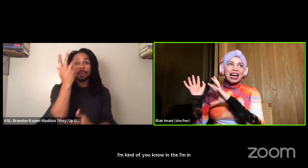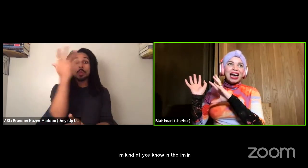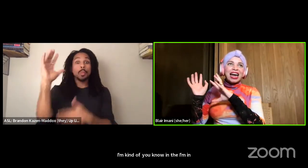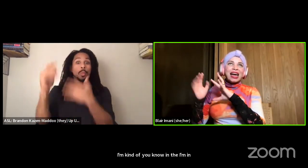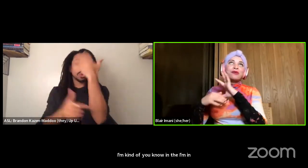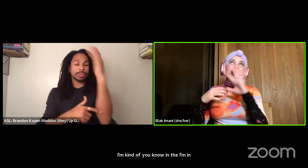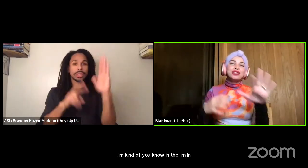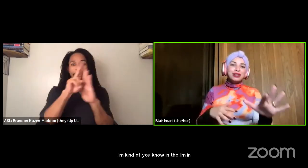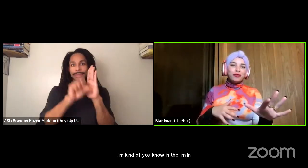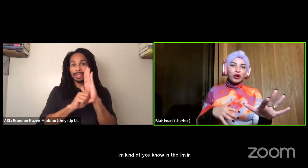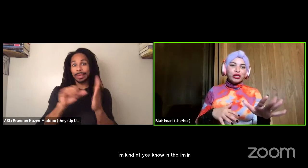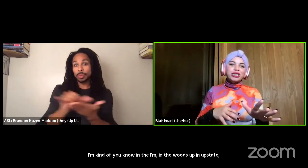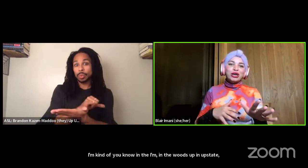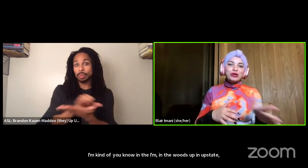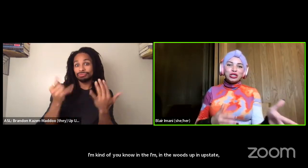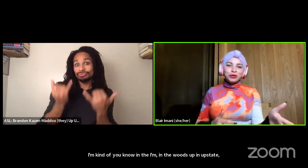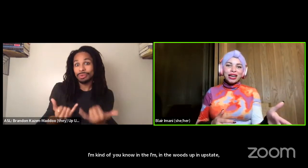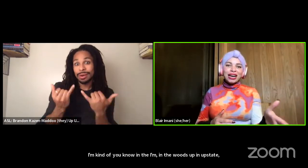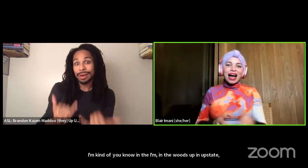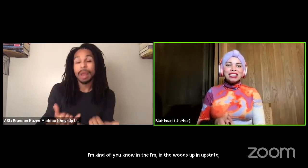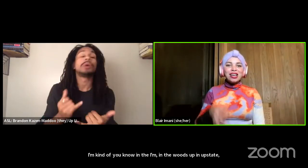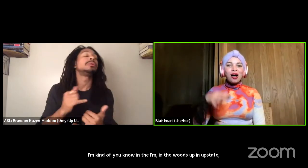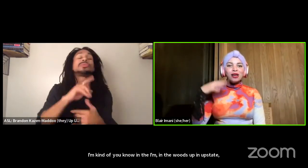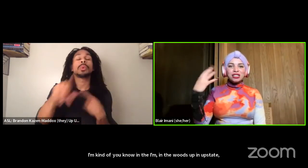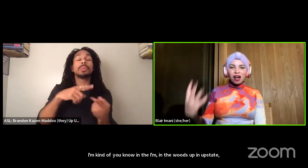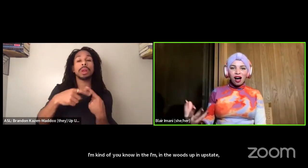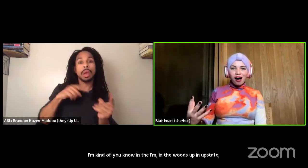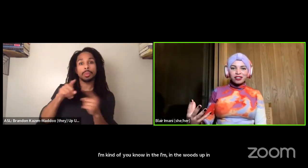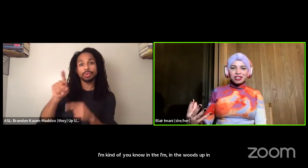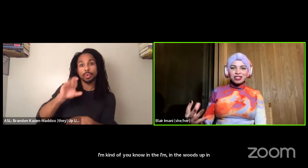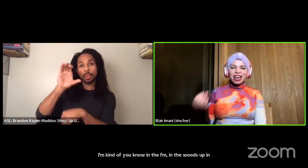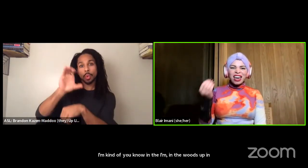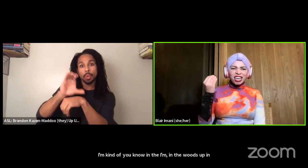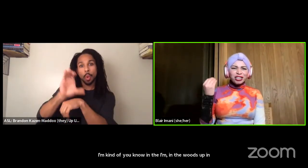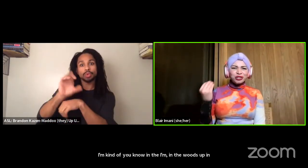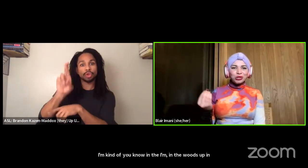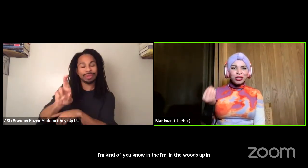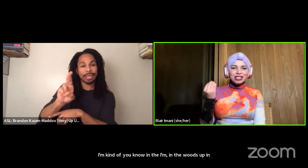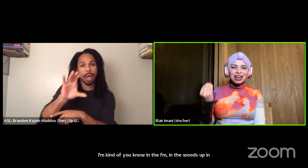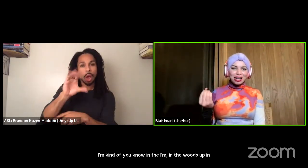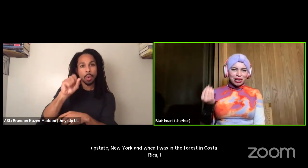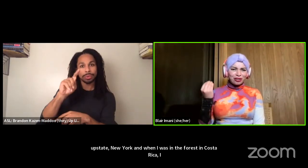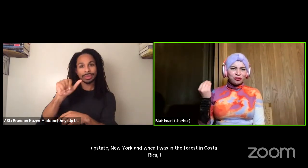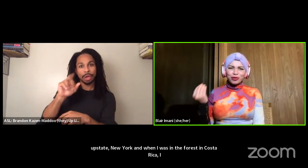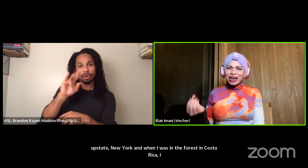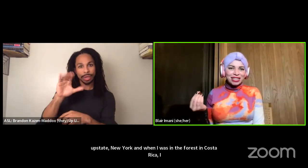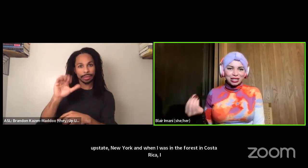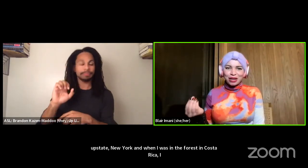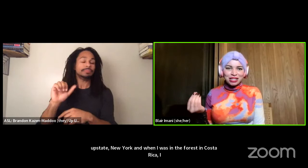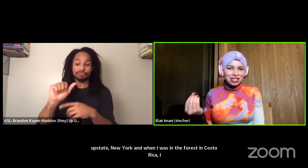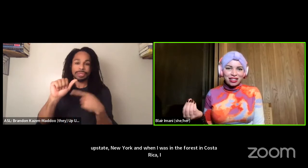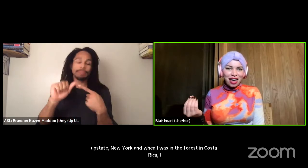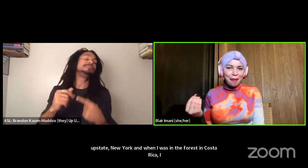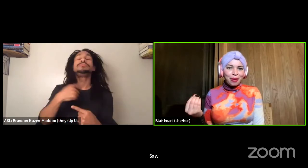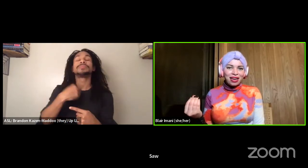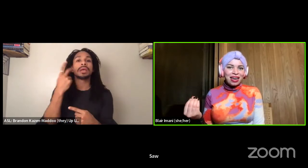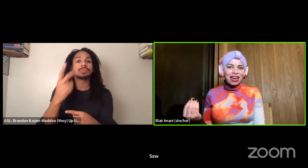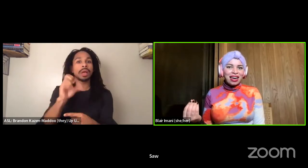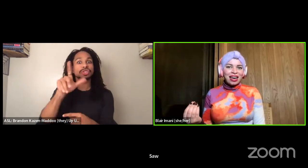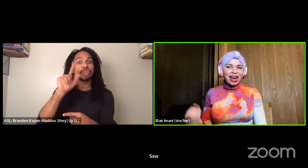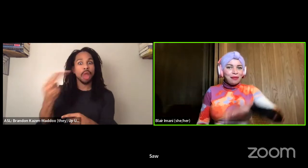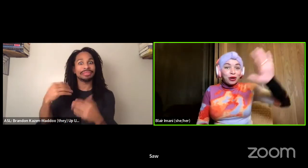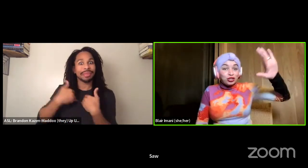New York. And when I was in the forest in Costa Rica, I saw sloths taking their sweet time at great expense to